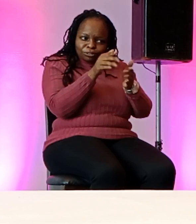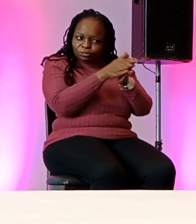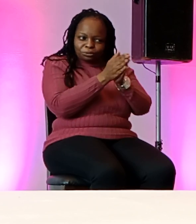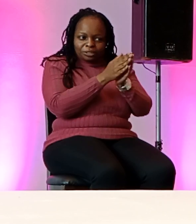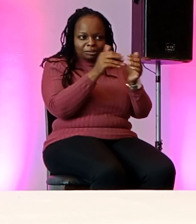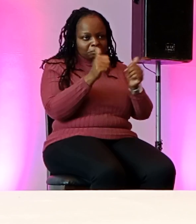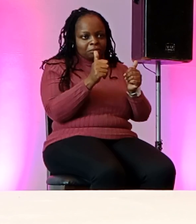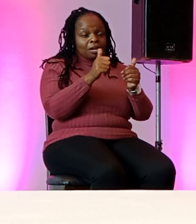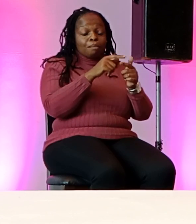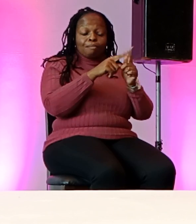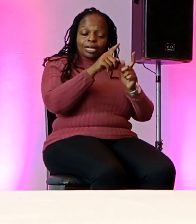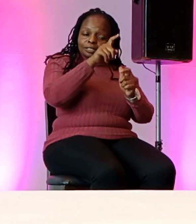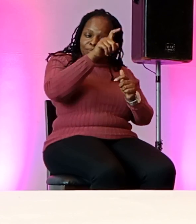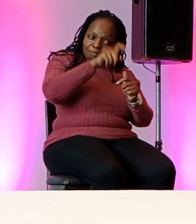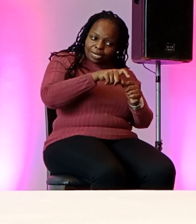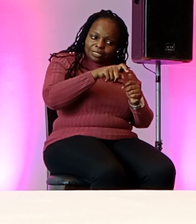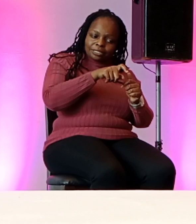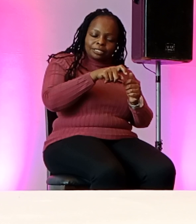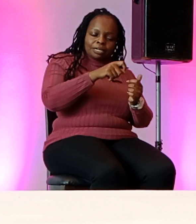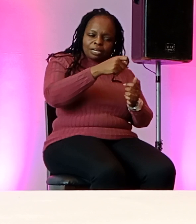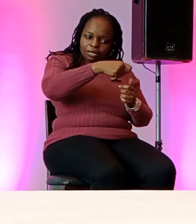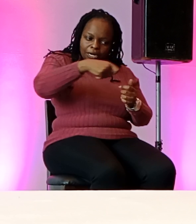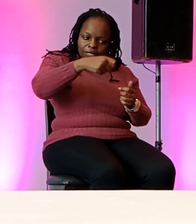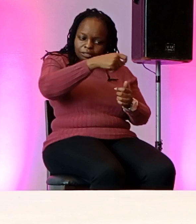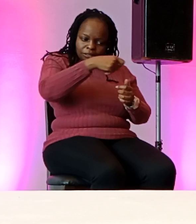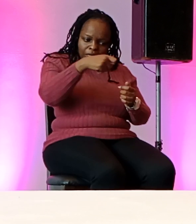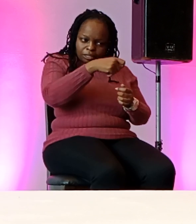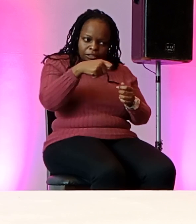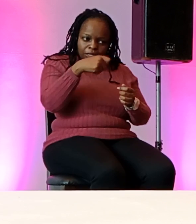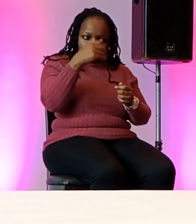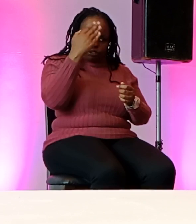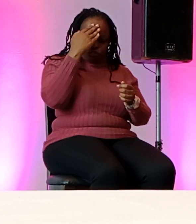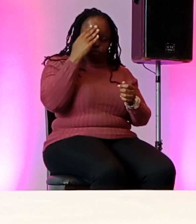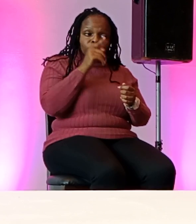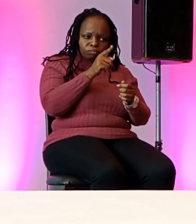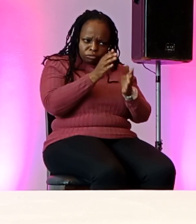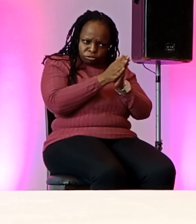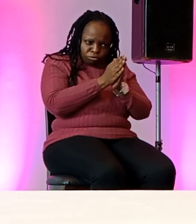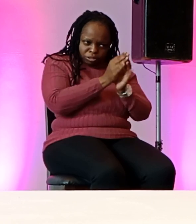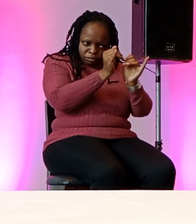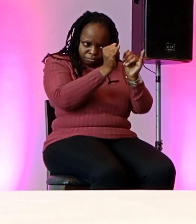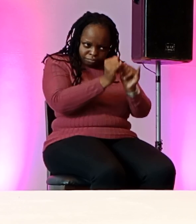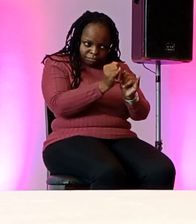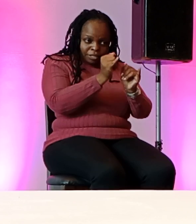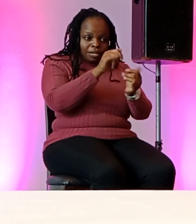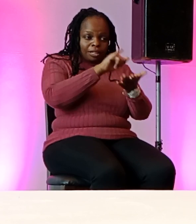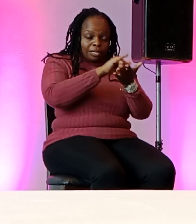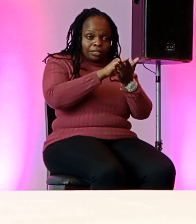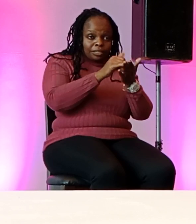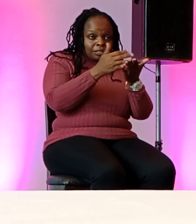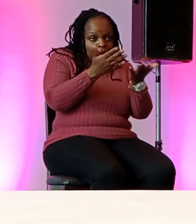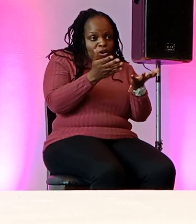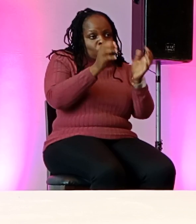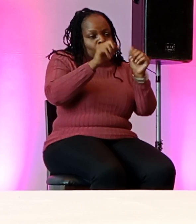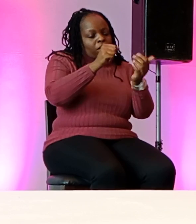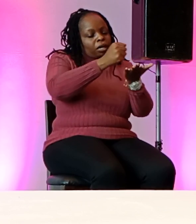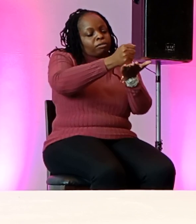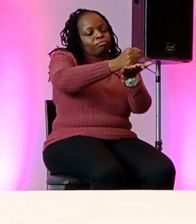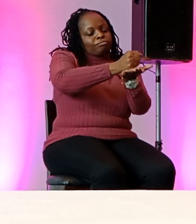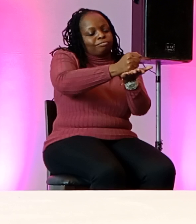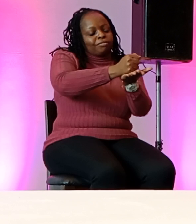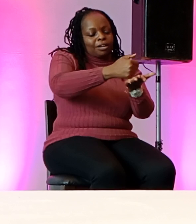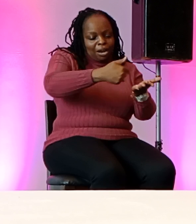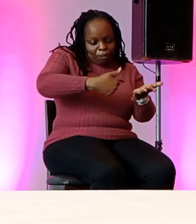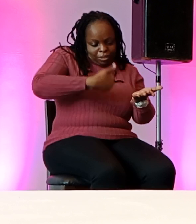her story. That's the only way we can celebrate ourselves, immortalize ourselves, and affirm